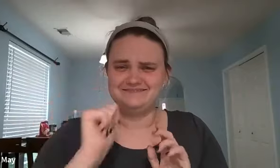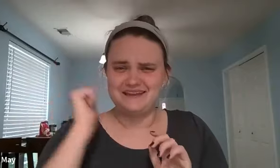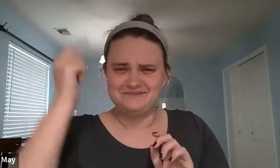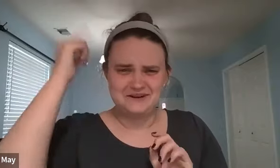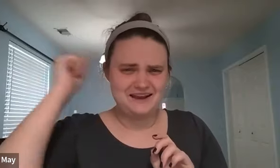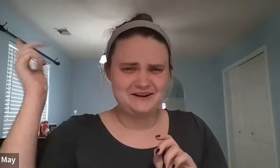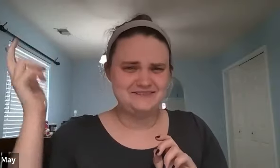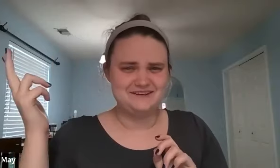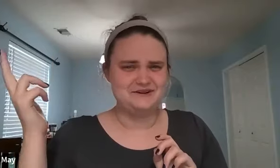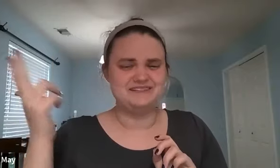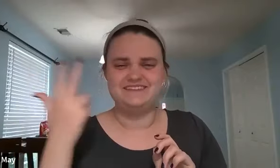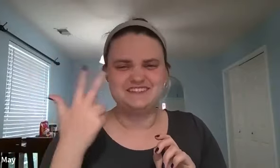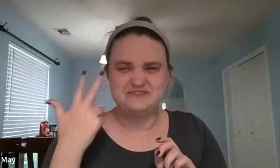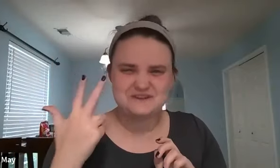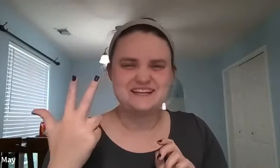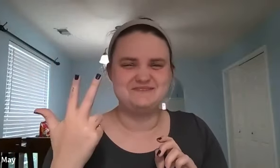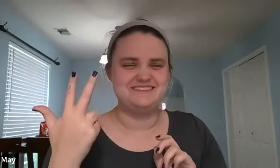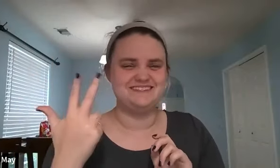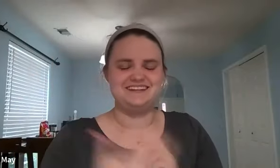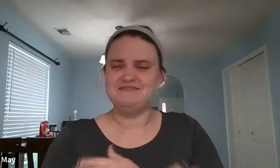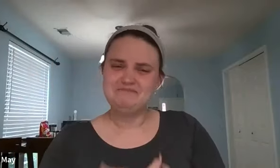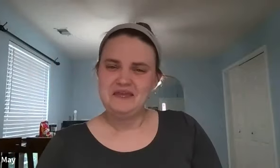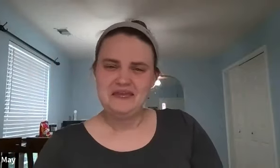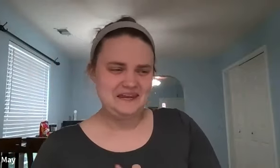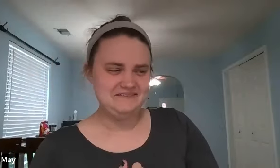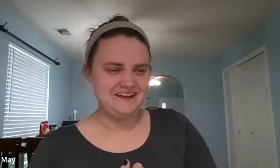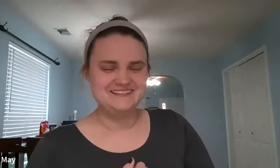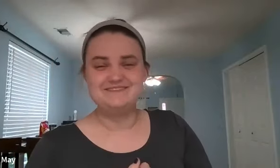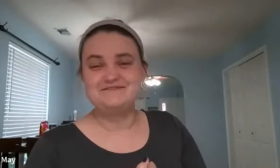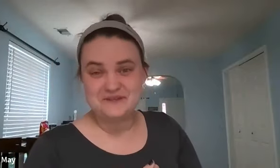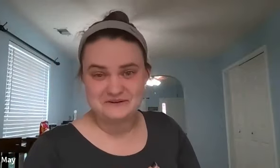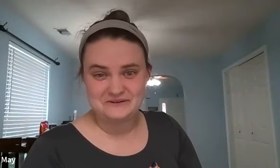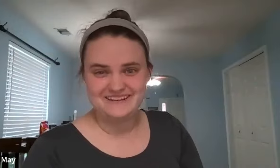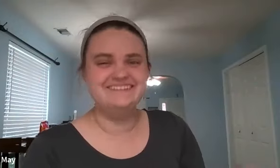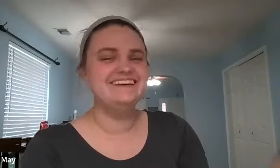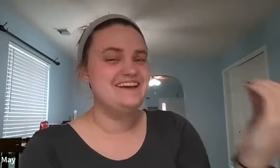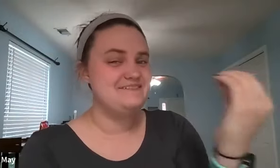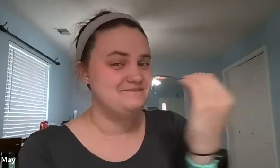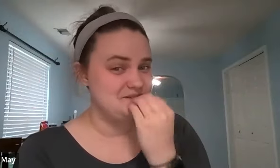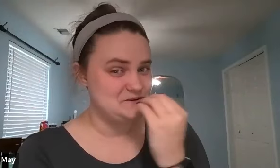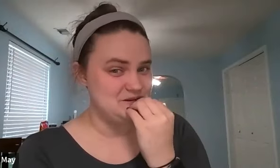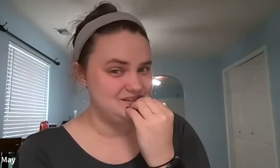I'm sorry. I heard it myself. I was like, that's the third time I've said this tonight. Anyways, food. Food.